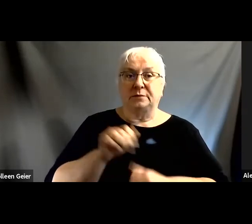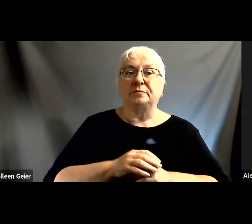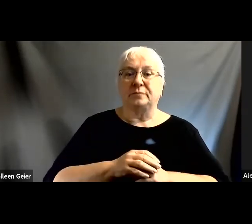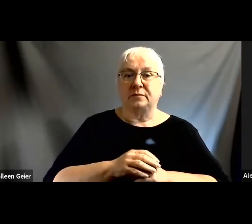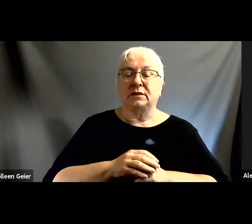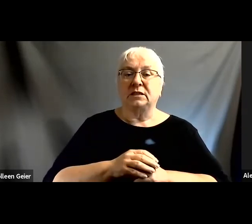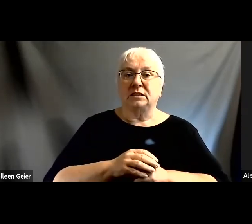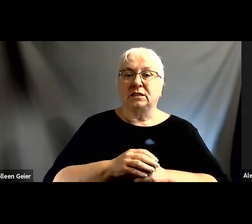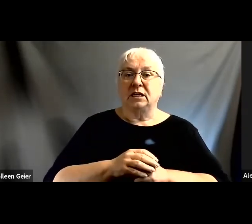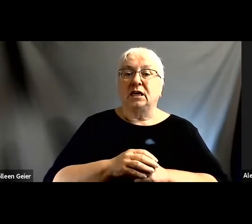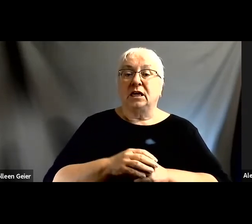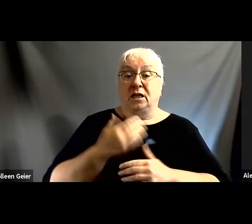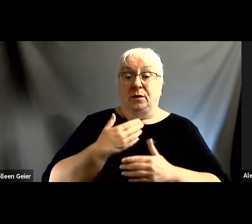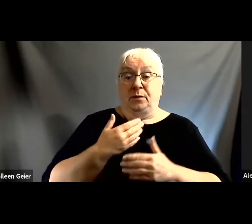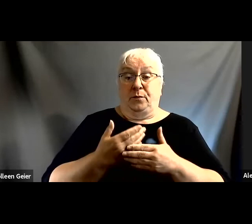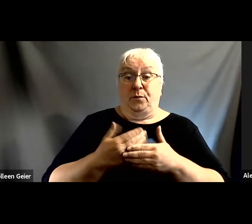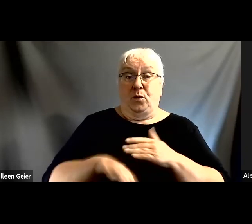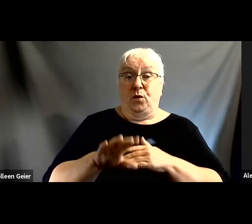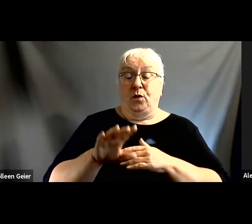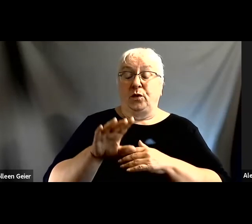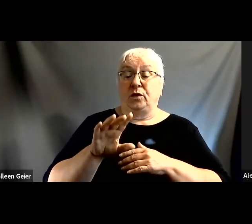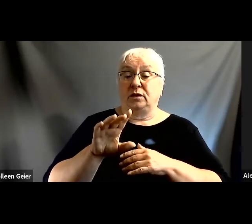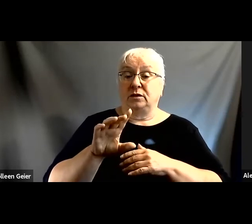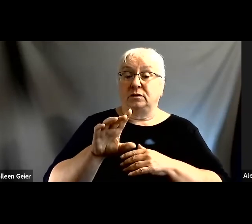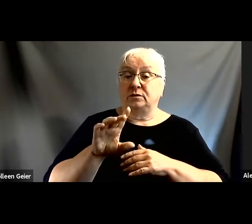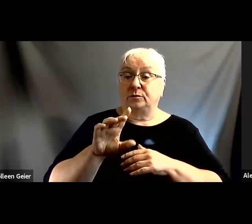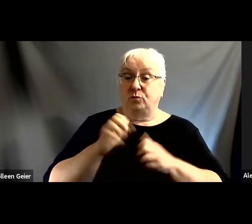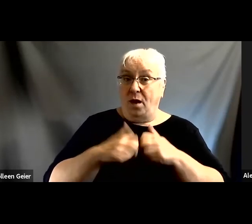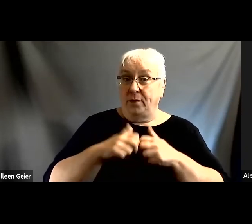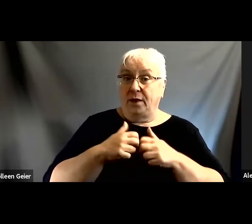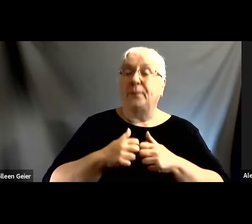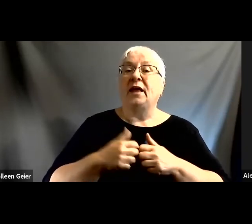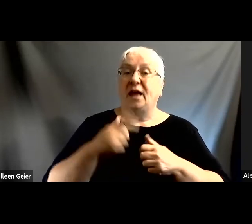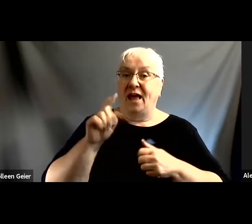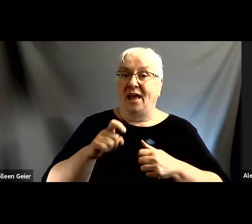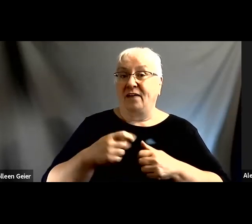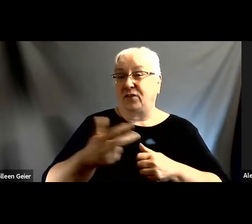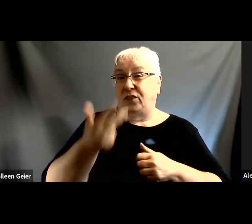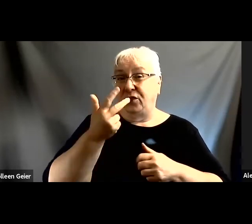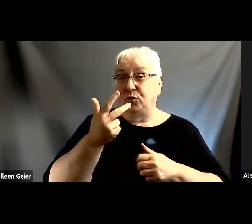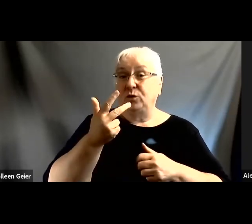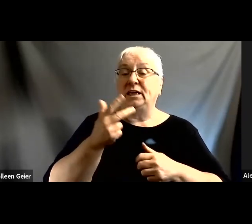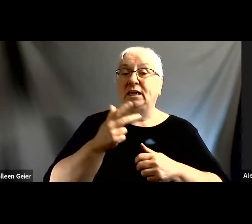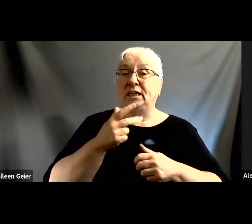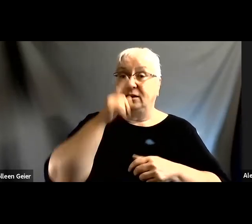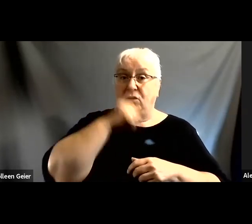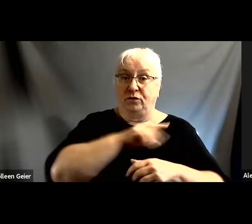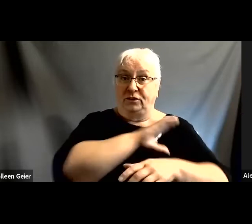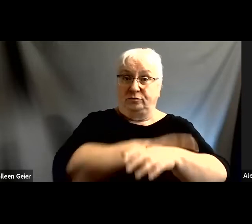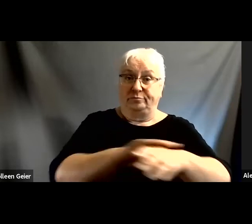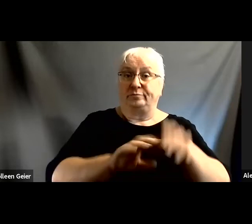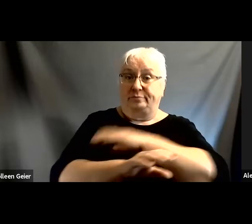birth defect that led me to be born as a triple amputee, and I wear 3 prosthetics. I have learned as part of